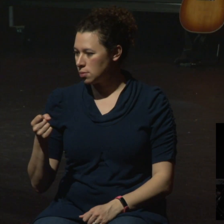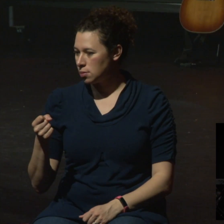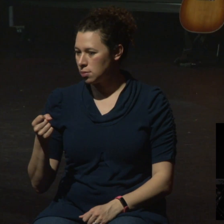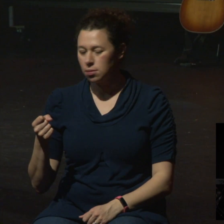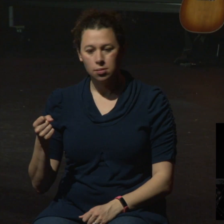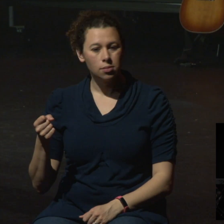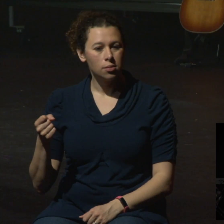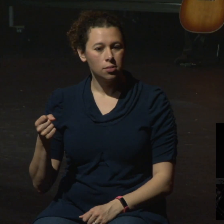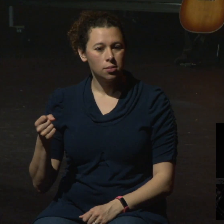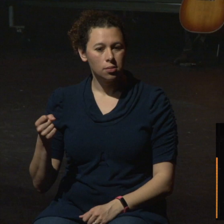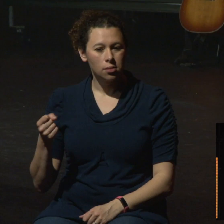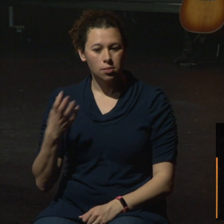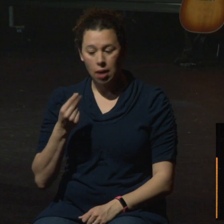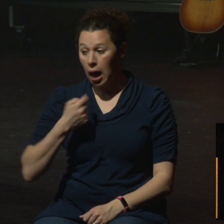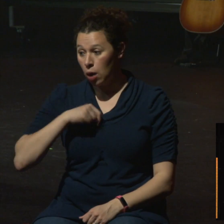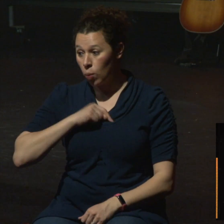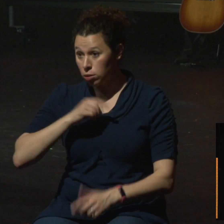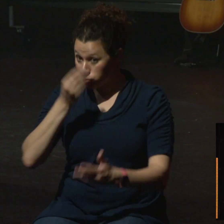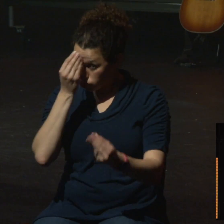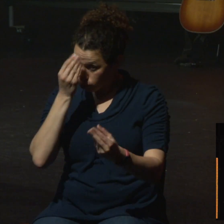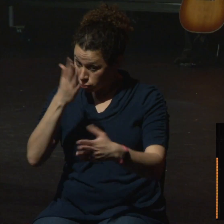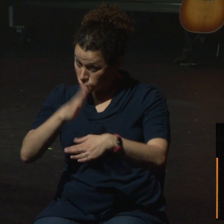We're on notice right now.